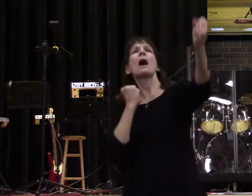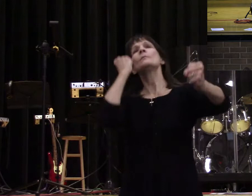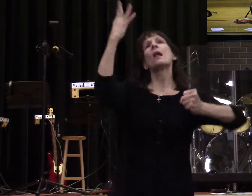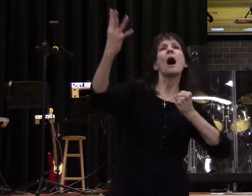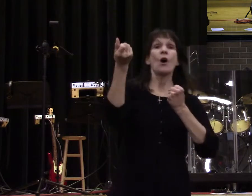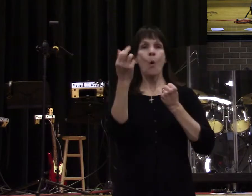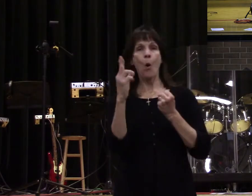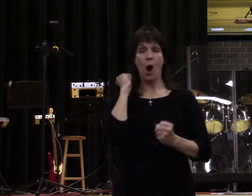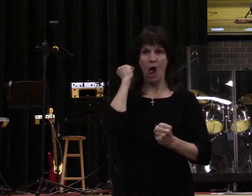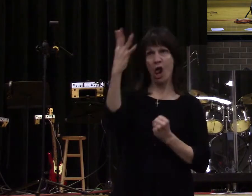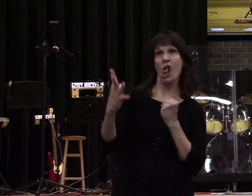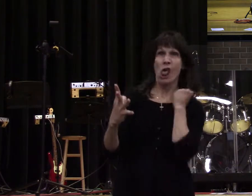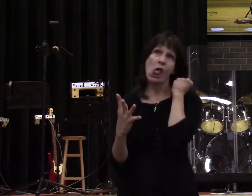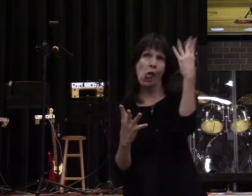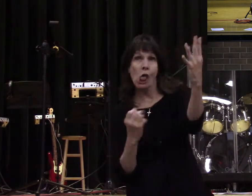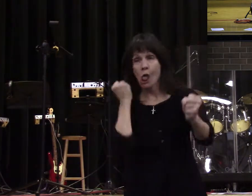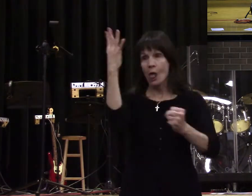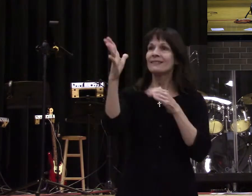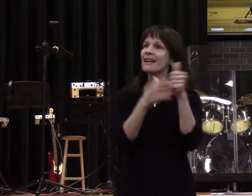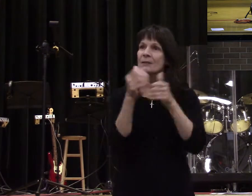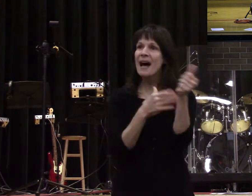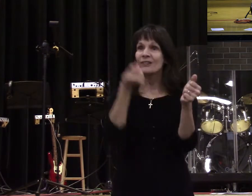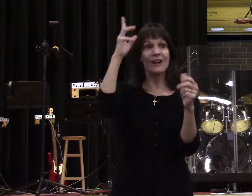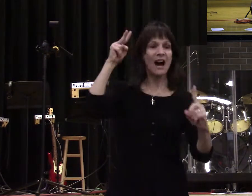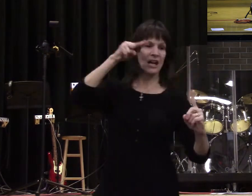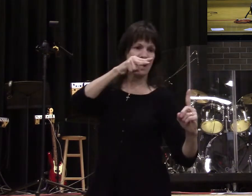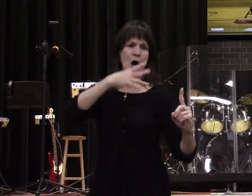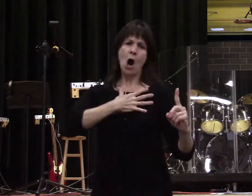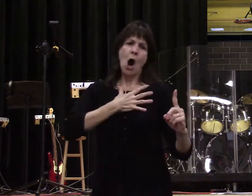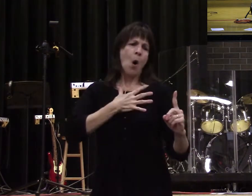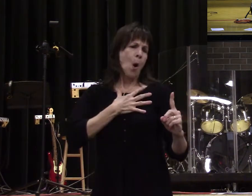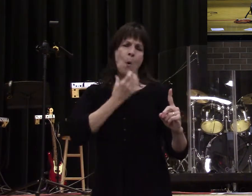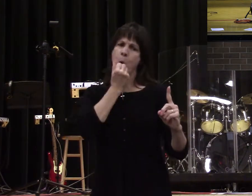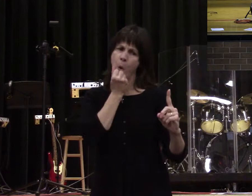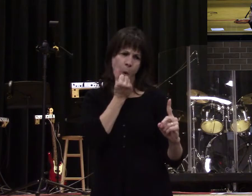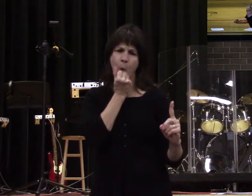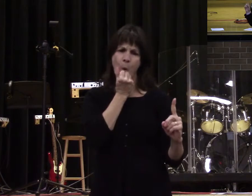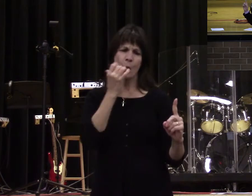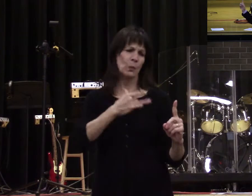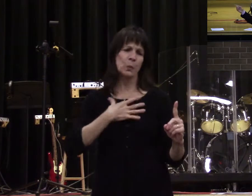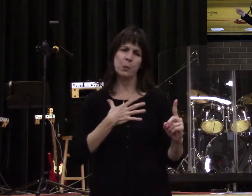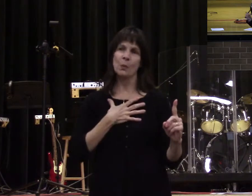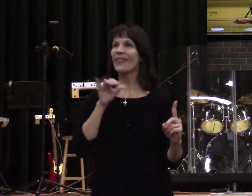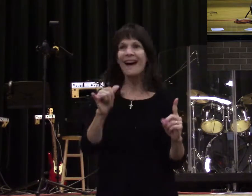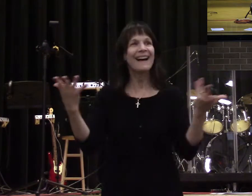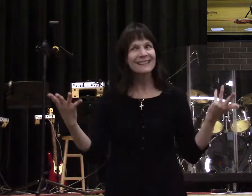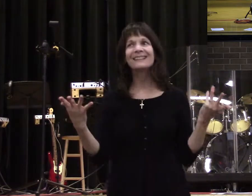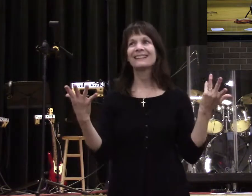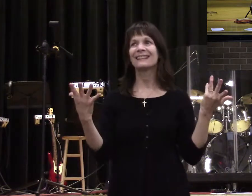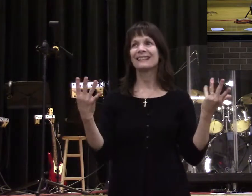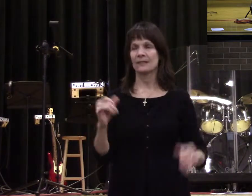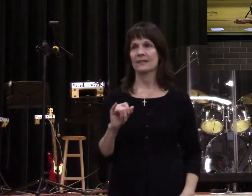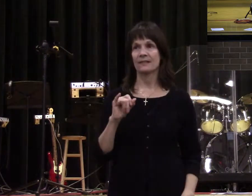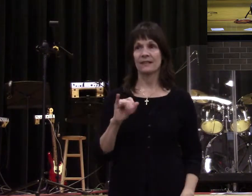sing praises to our God. Does that make sense? But to sing, you got to let words come out. When there are words on the screen, they should be